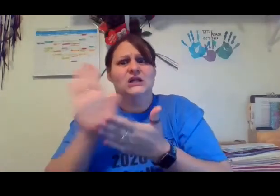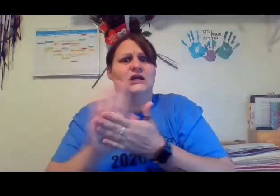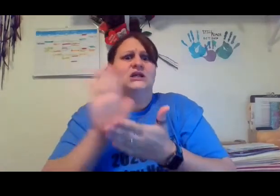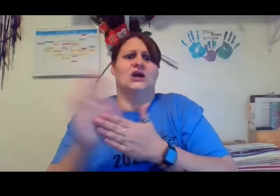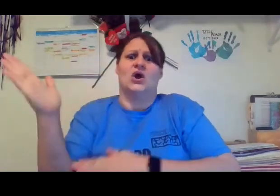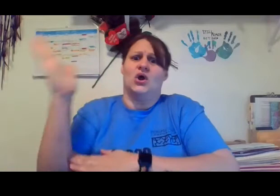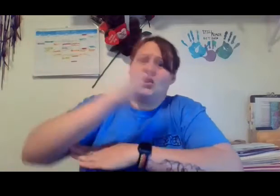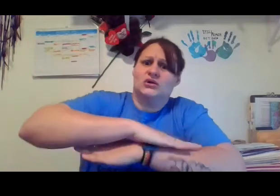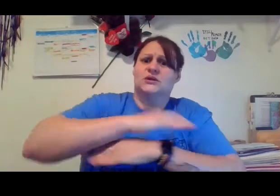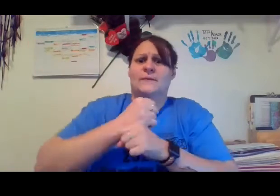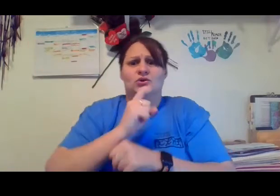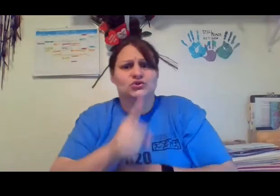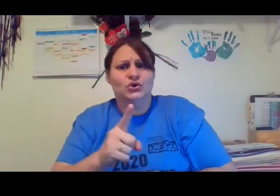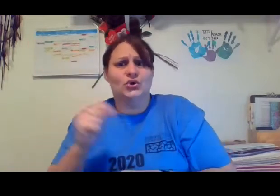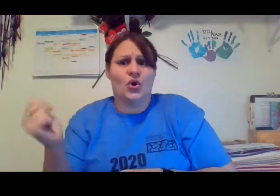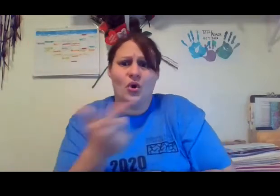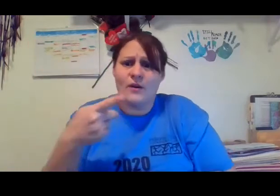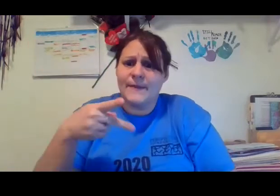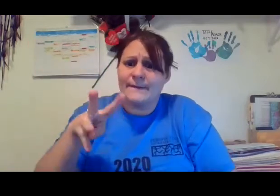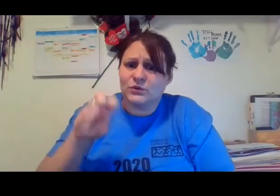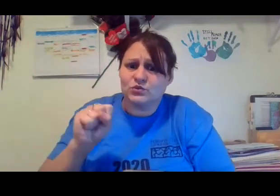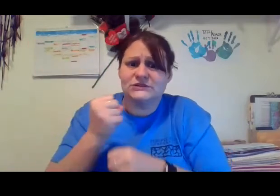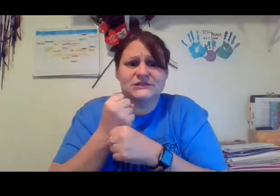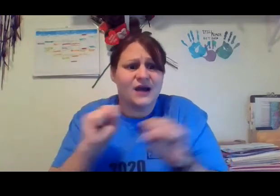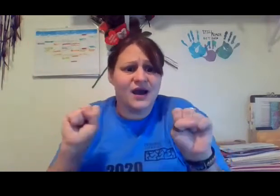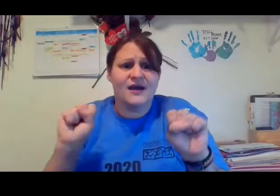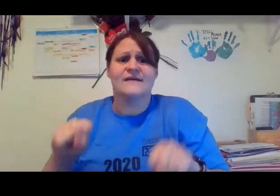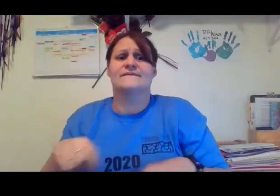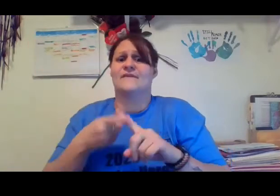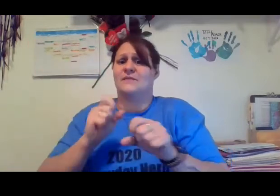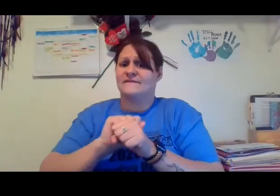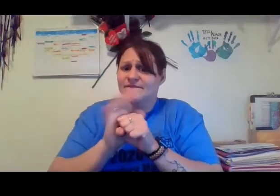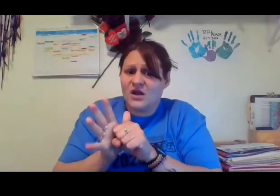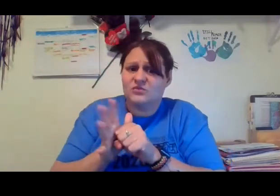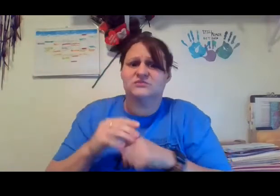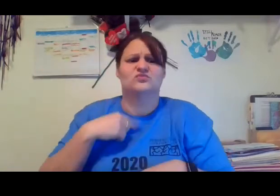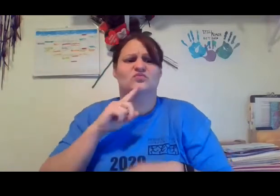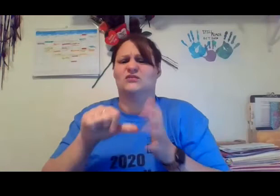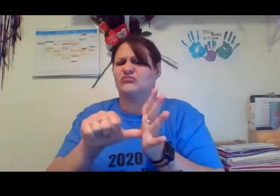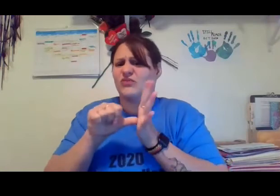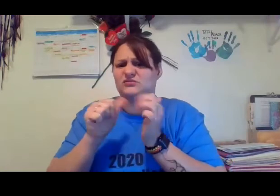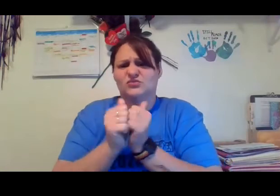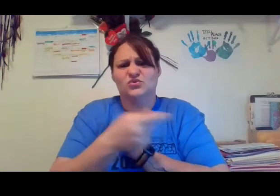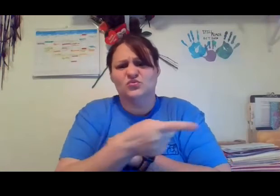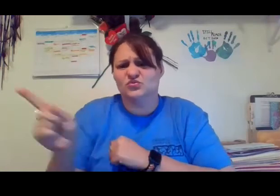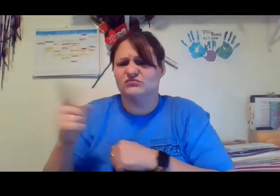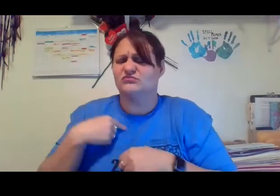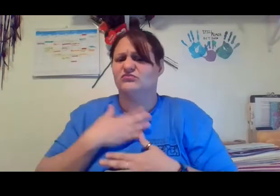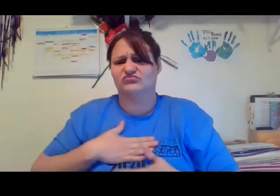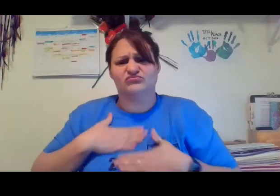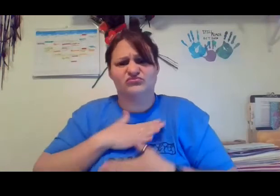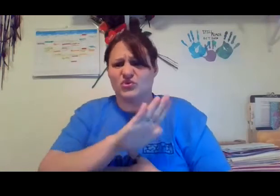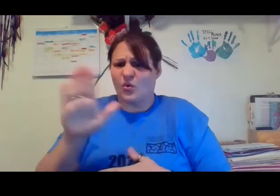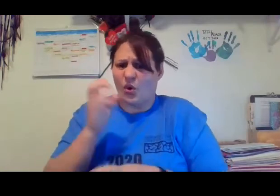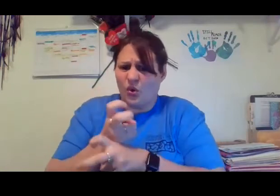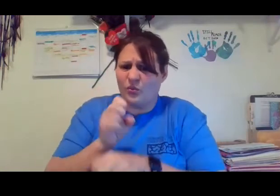uh, individual staff for what you've been doing. You have been cleaning, you have been keeping the people we support safe. The